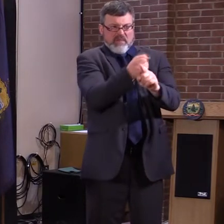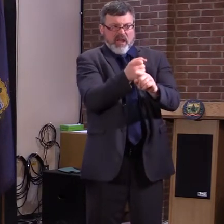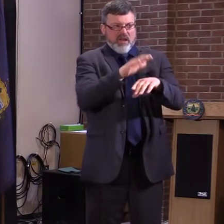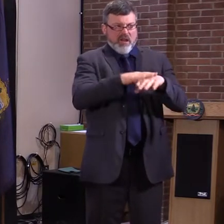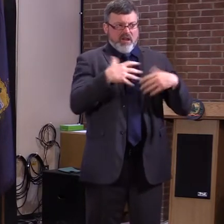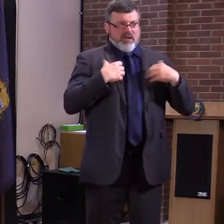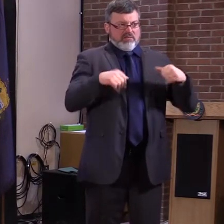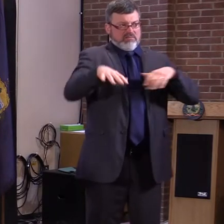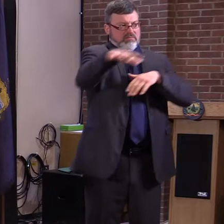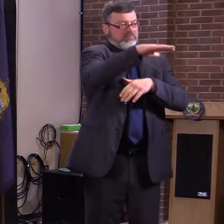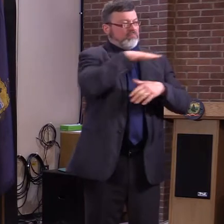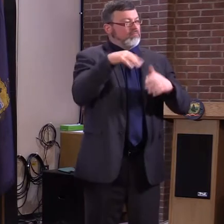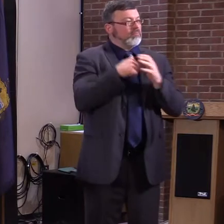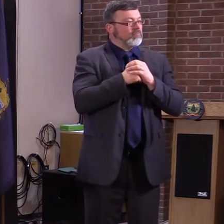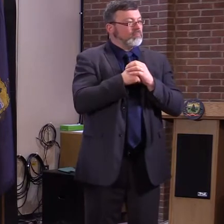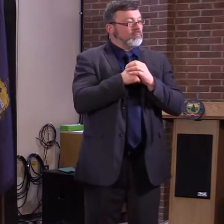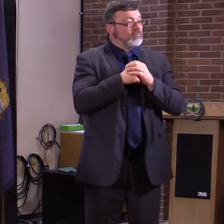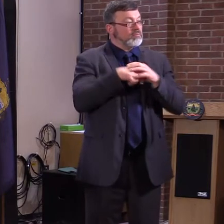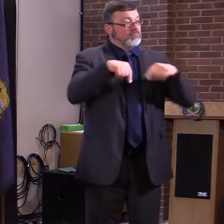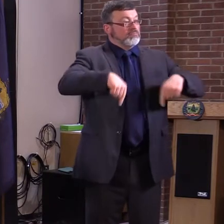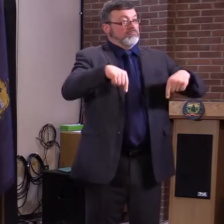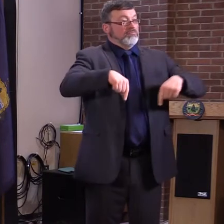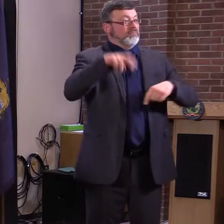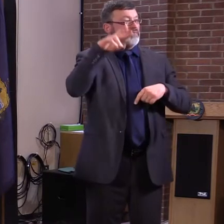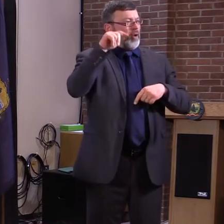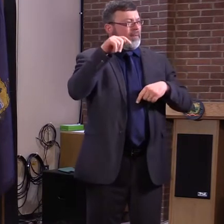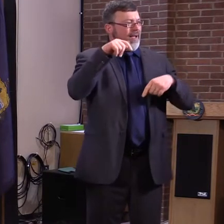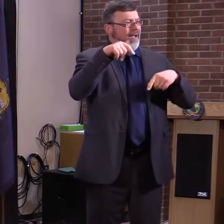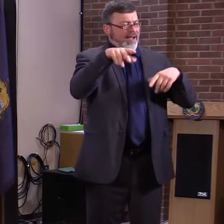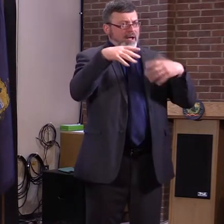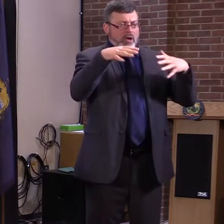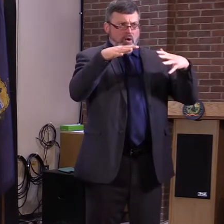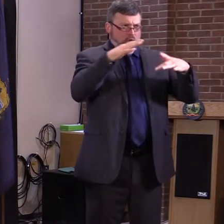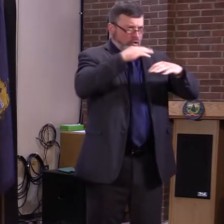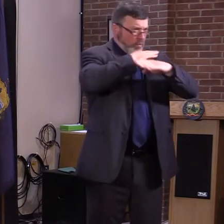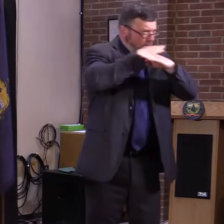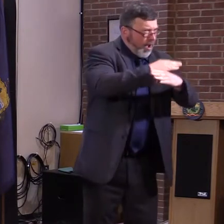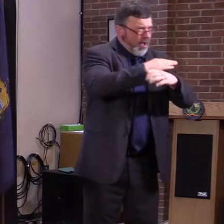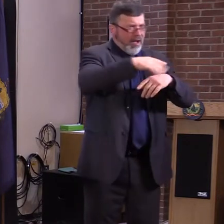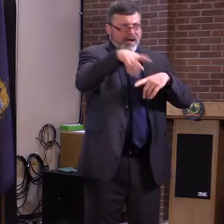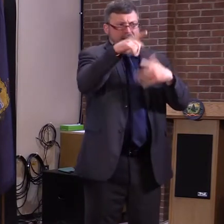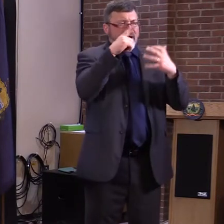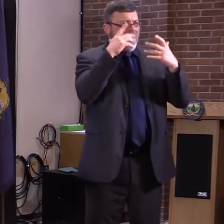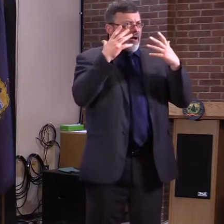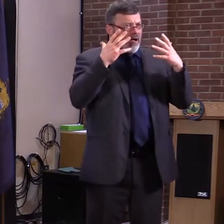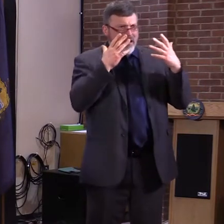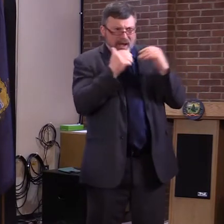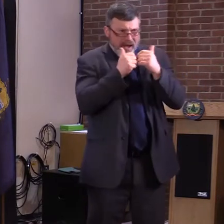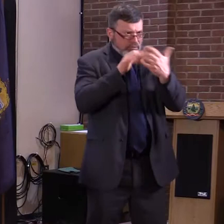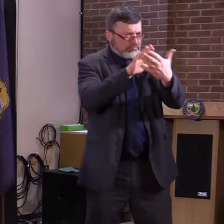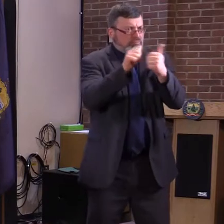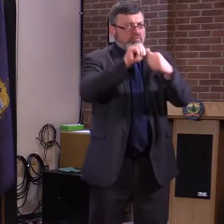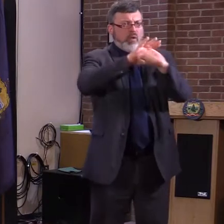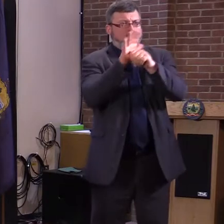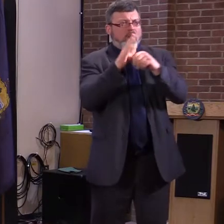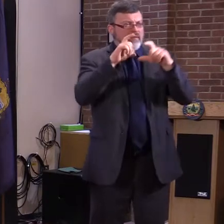Vermonters responded to the call to protect themselves and others throughout the pandemic. You have isolated,